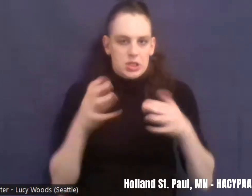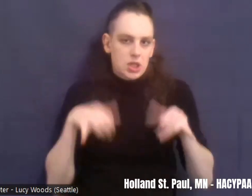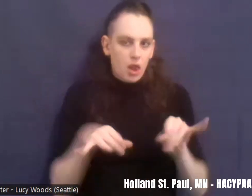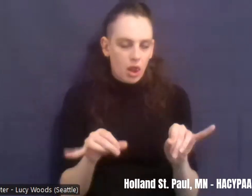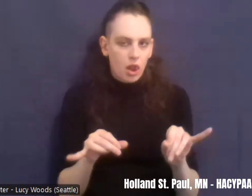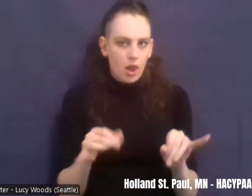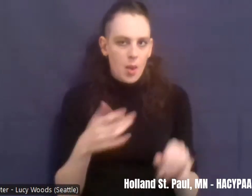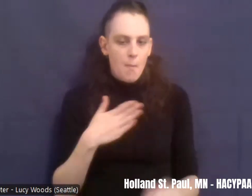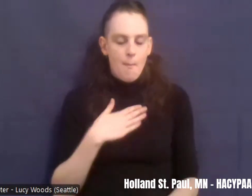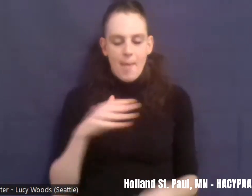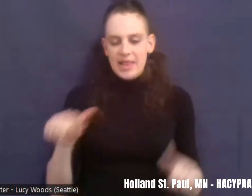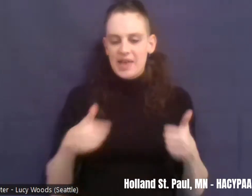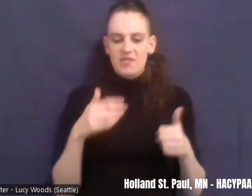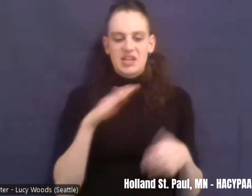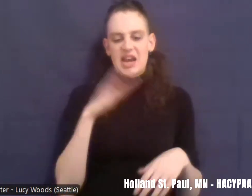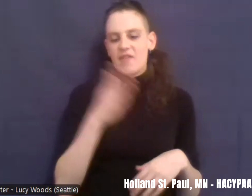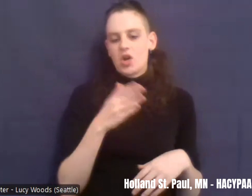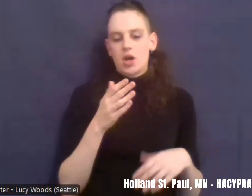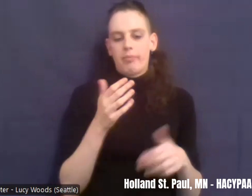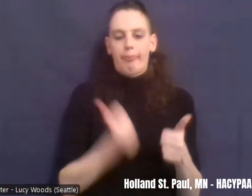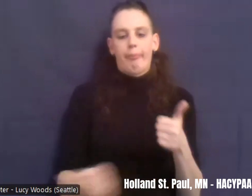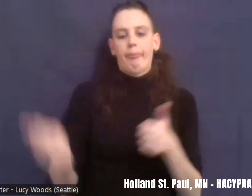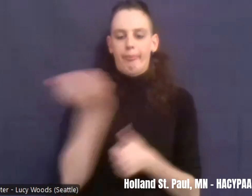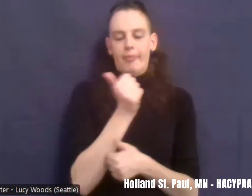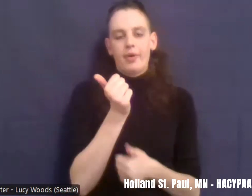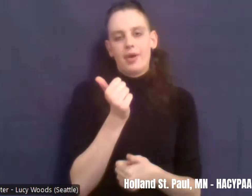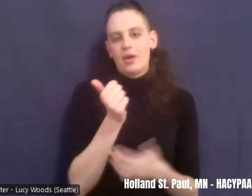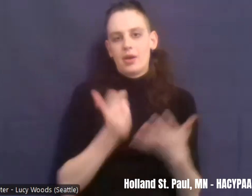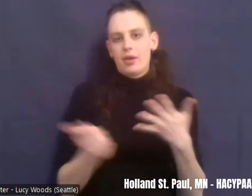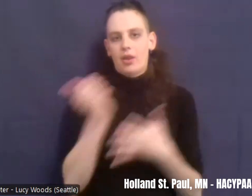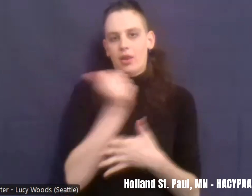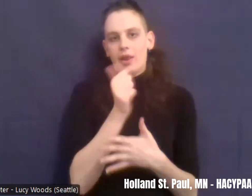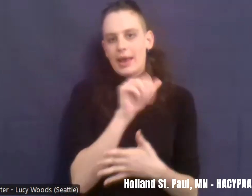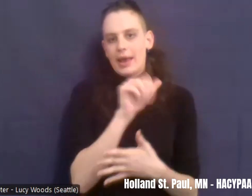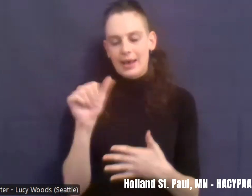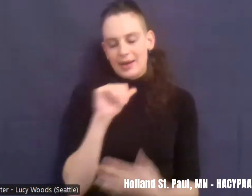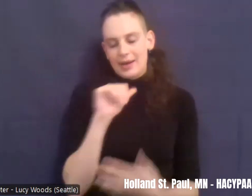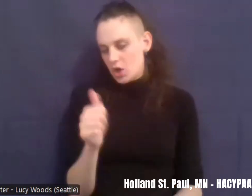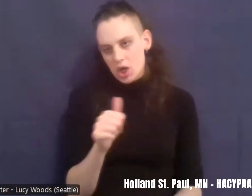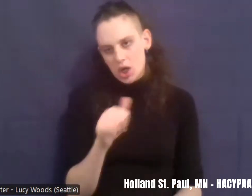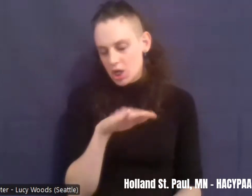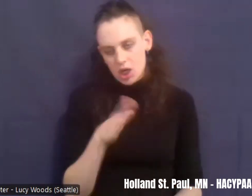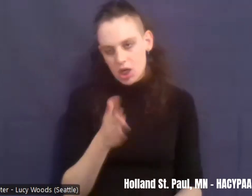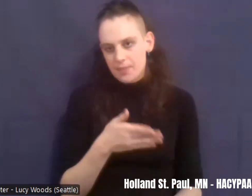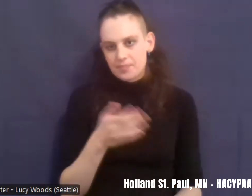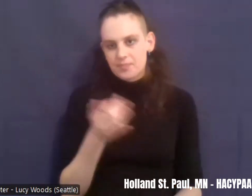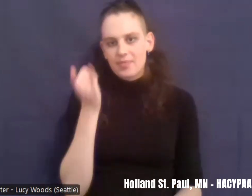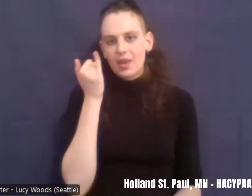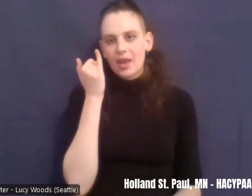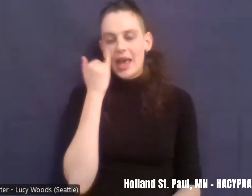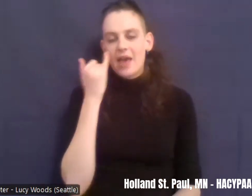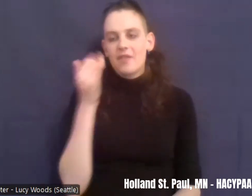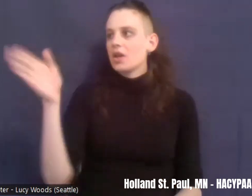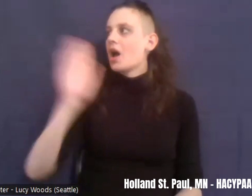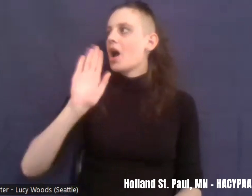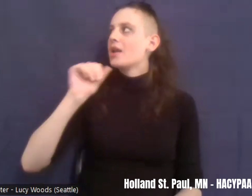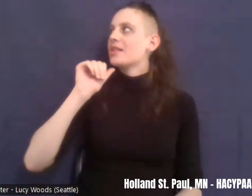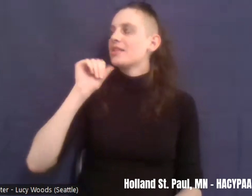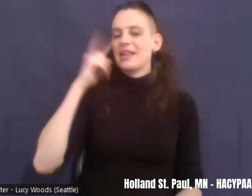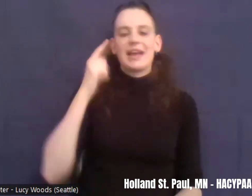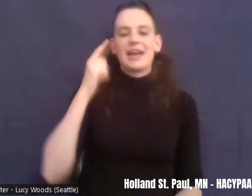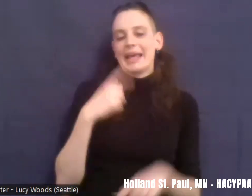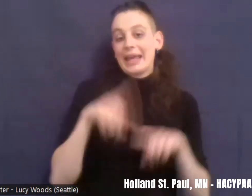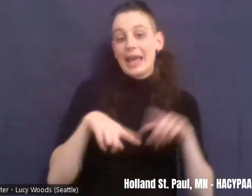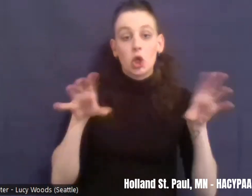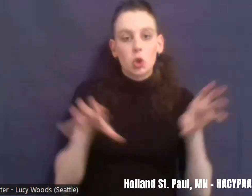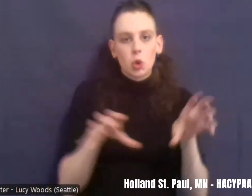people like, if I wasn't meant to do these things, then like they wouldn't be presented to me. Like if God didn't think I could handle it, then he just wouldn't